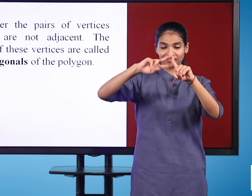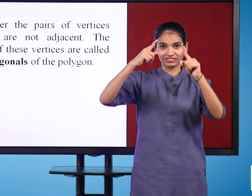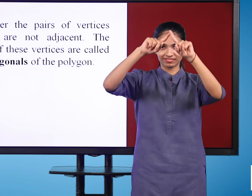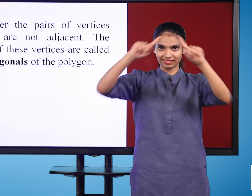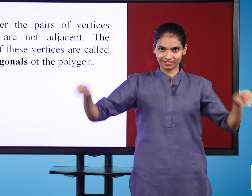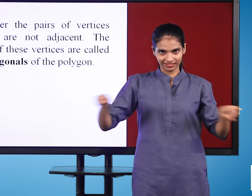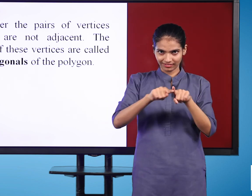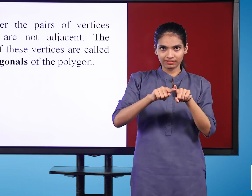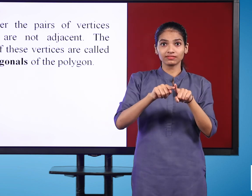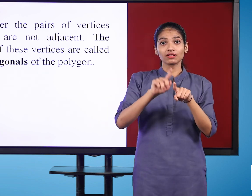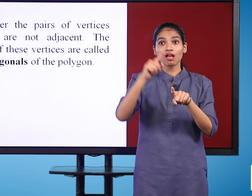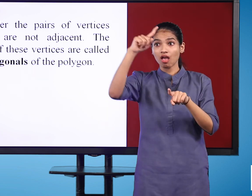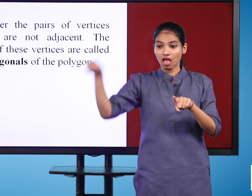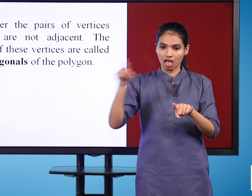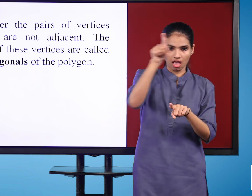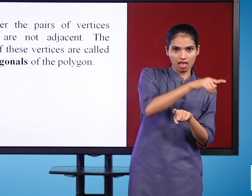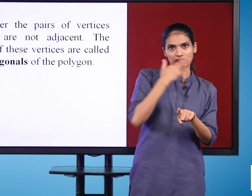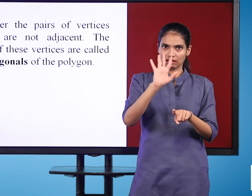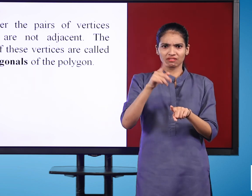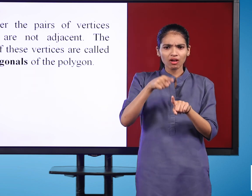the diagonals of the polygon.